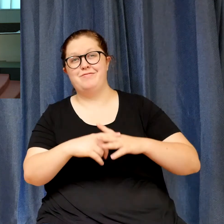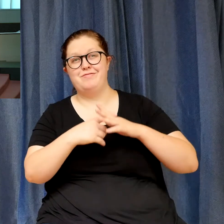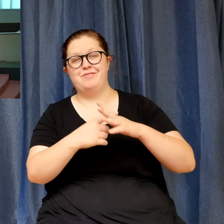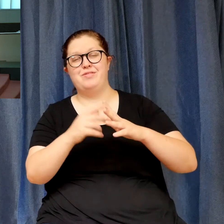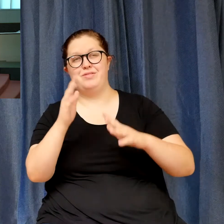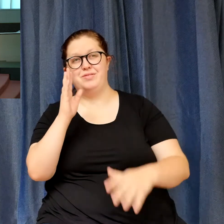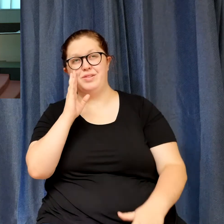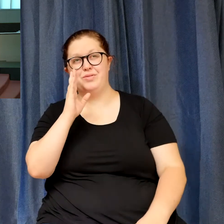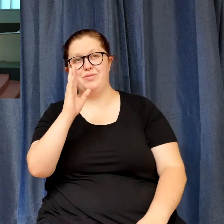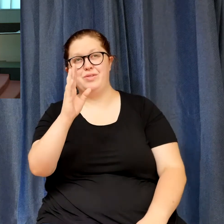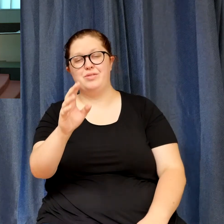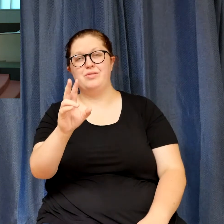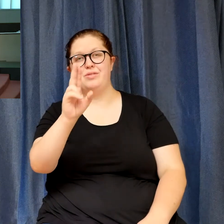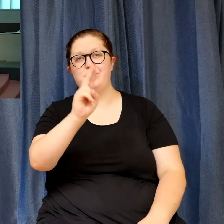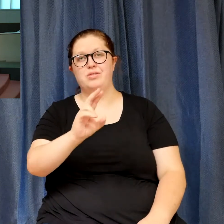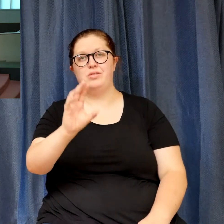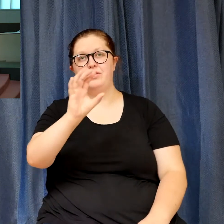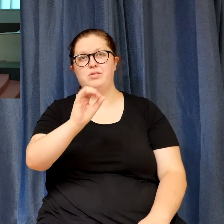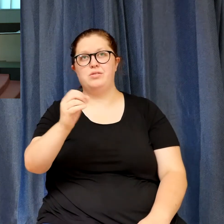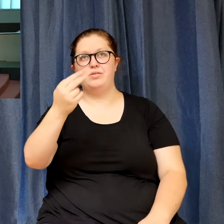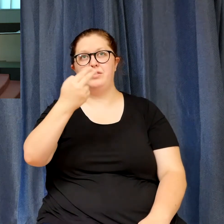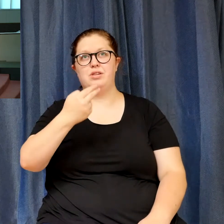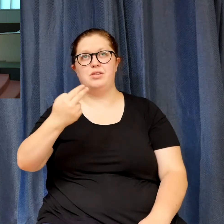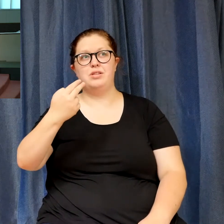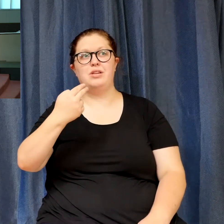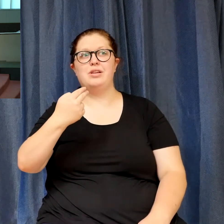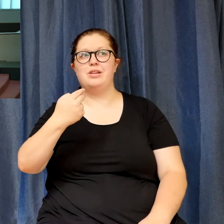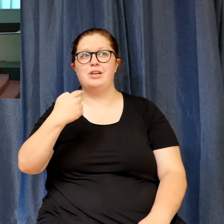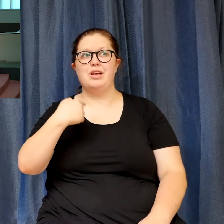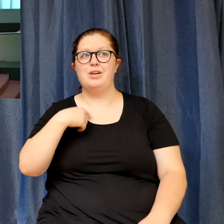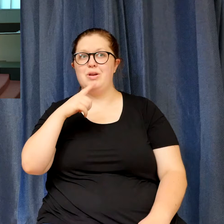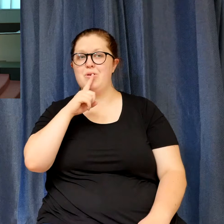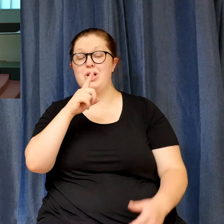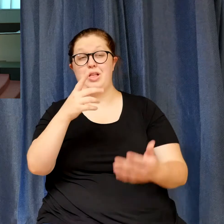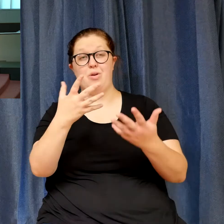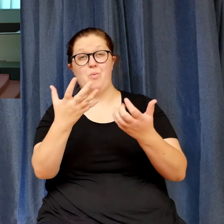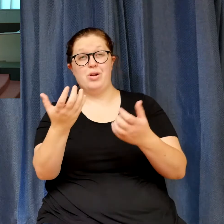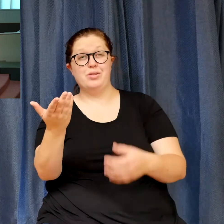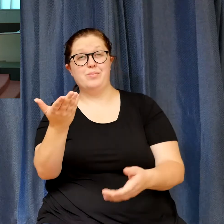future of Unity Church of the Hills, I wouldn't miss it.